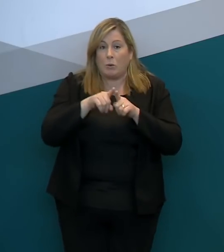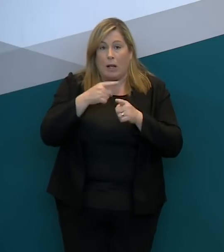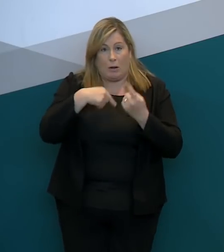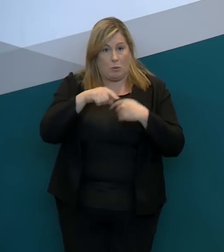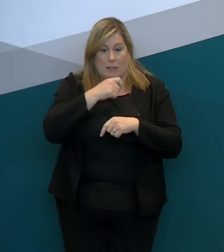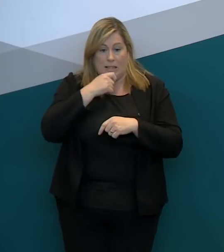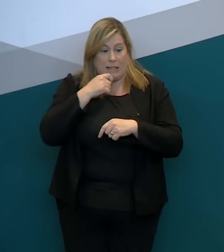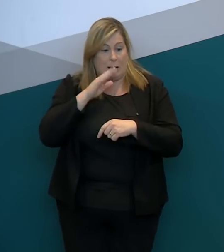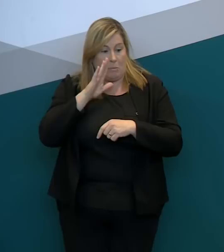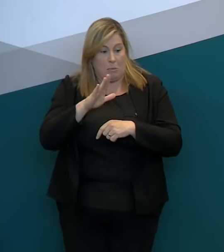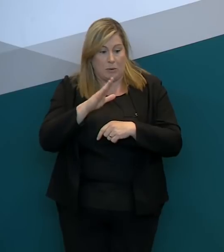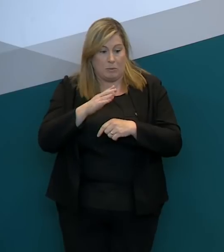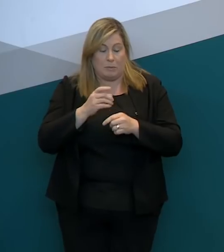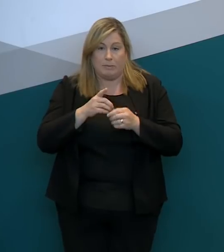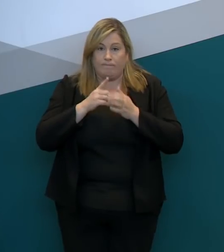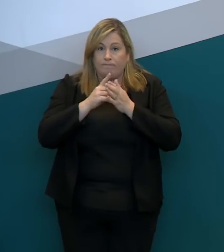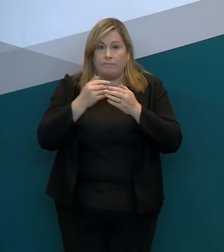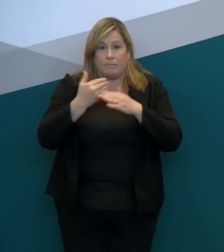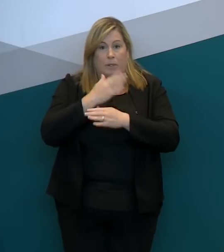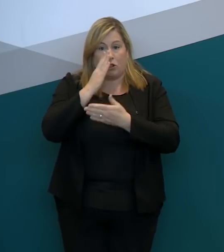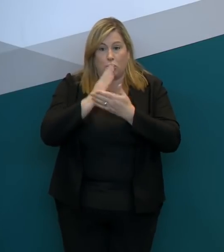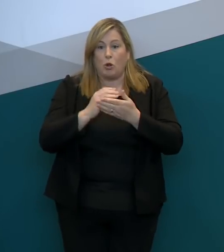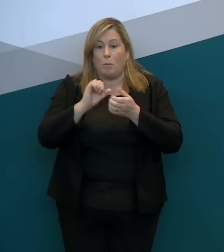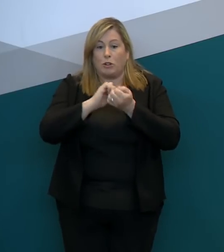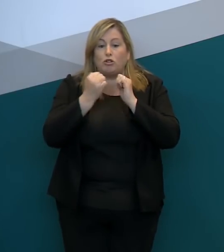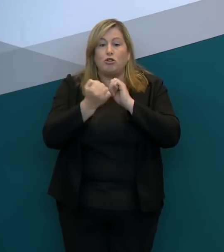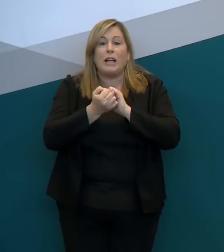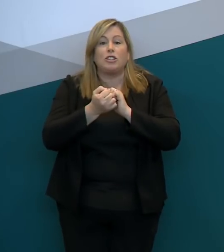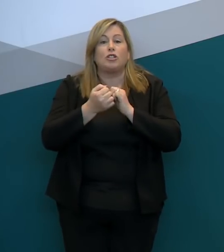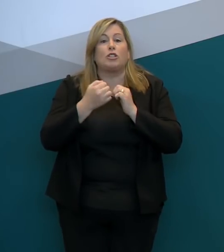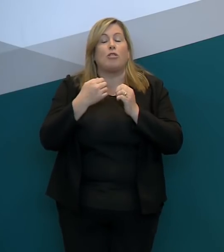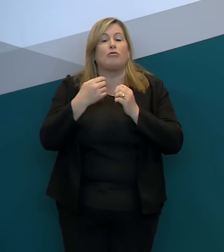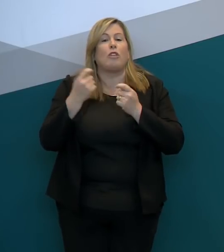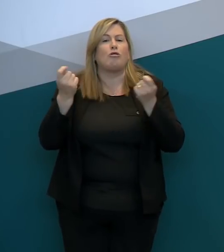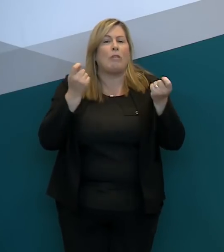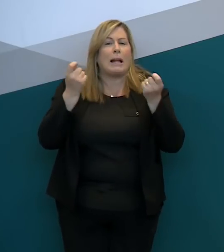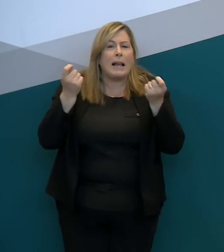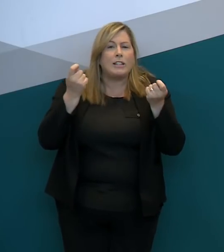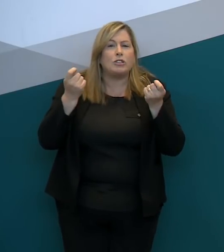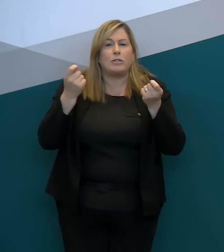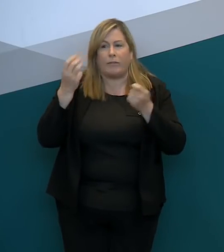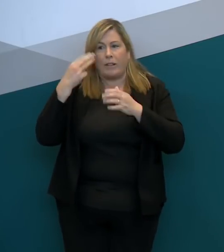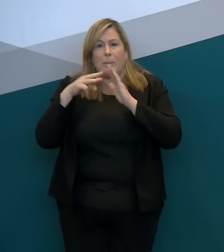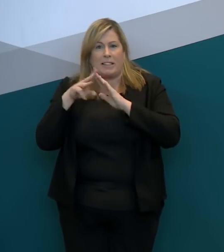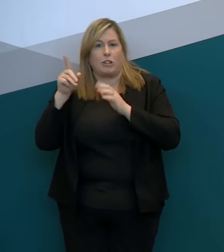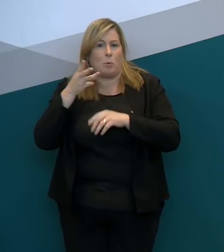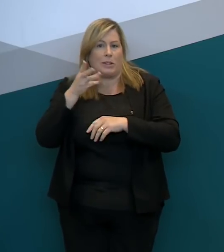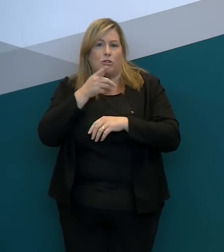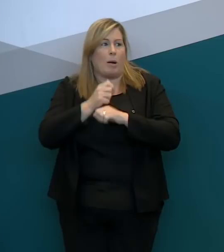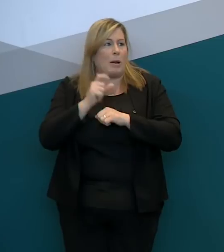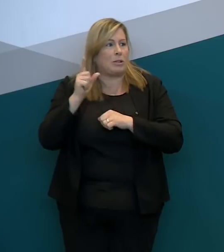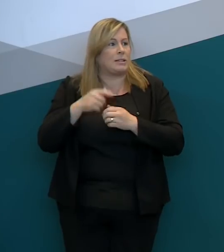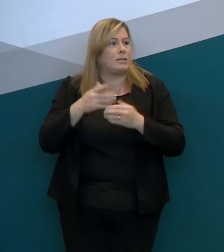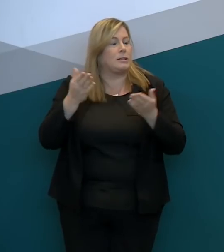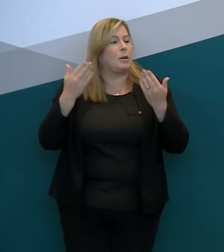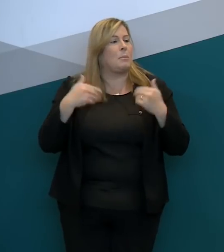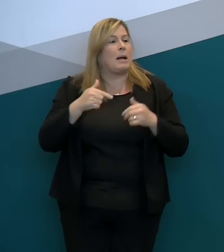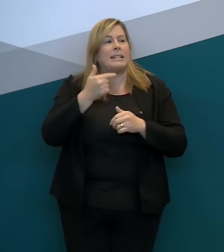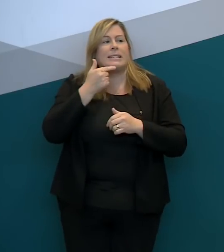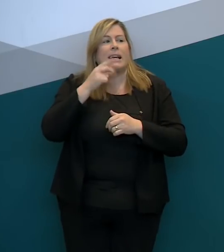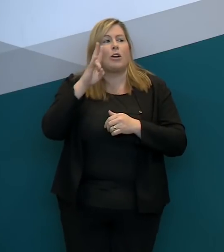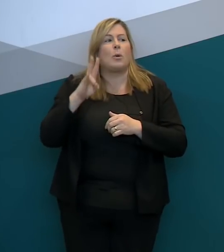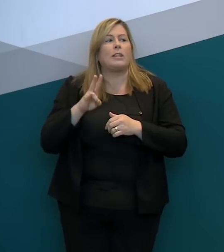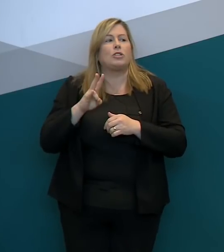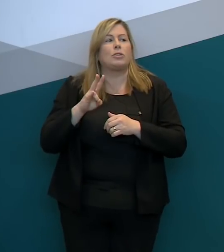underpinned by some changes in relation to regulations that are provided for, which is what the Minister would have been referring to yet. Which brings me to my second question. The